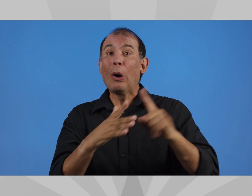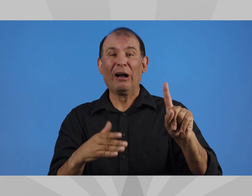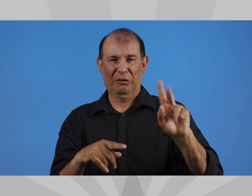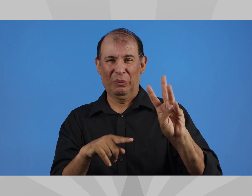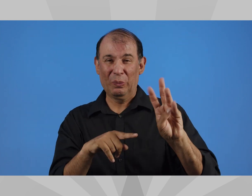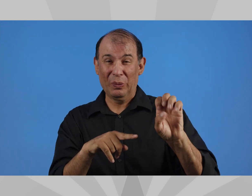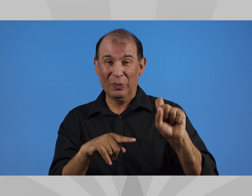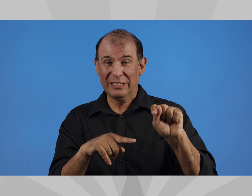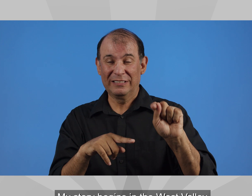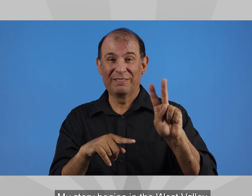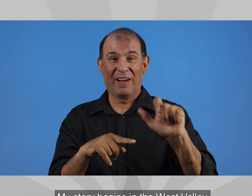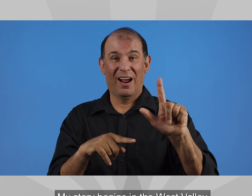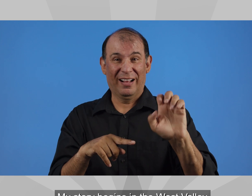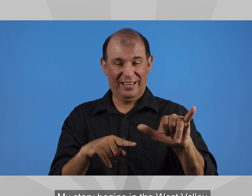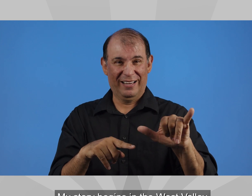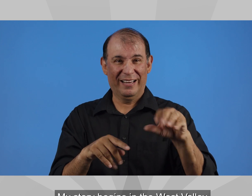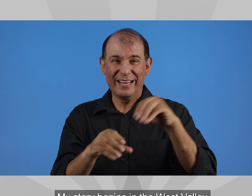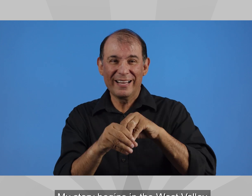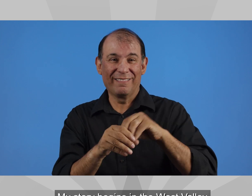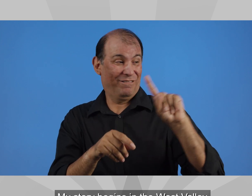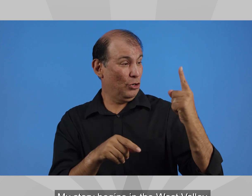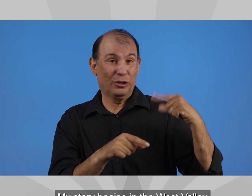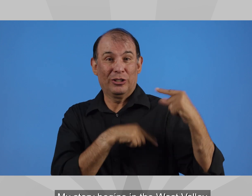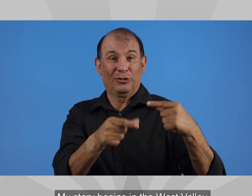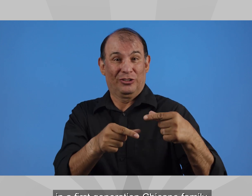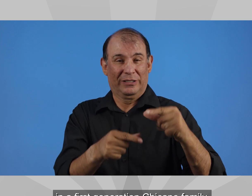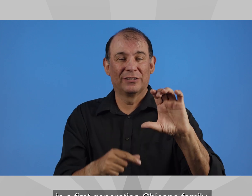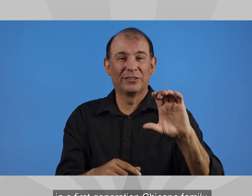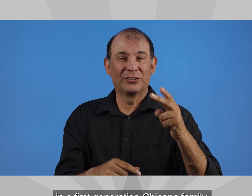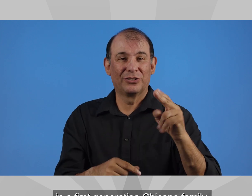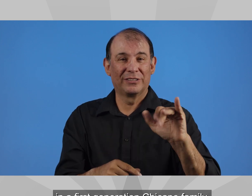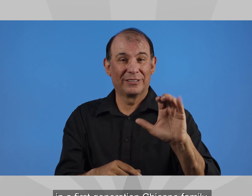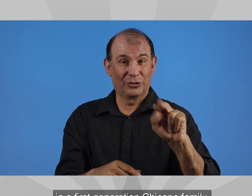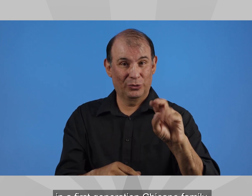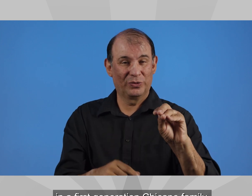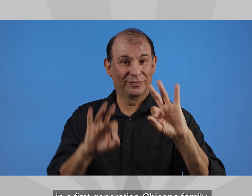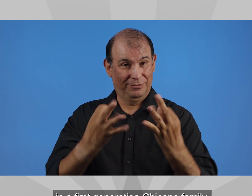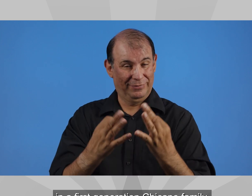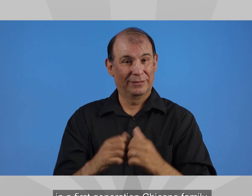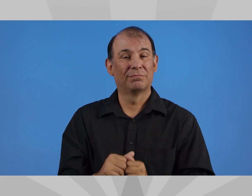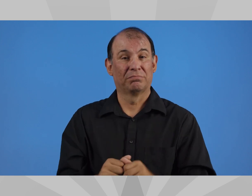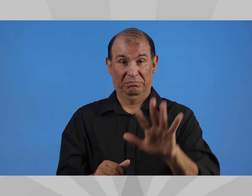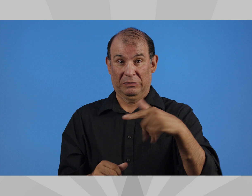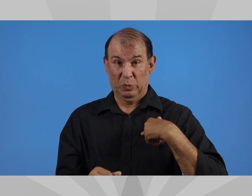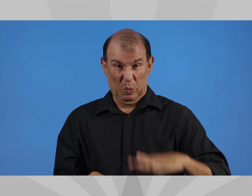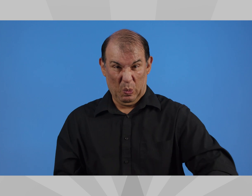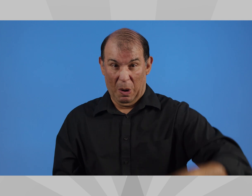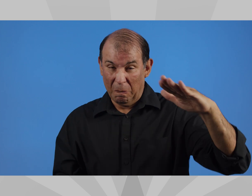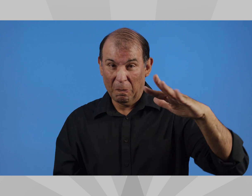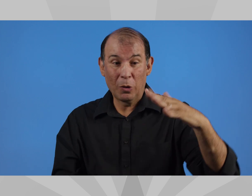imagined. My story begins in the West Valley in a first-generation Chicano family.